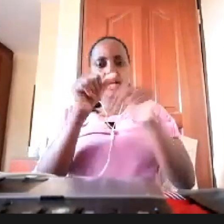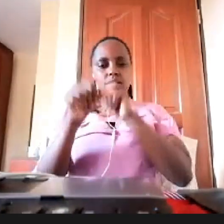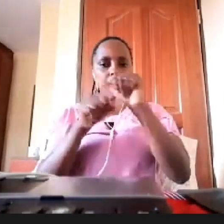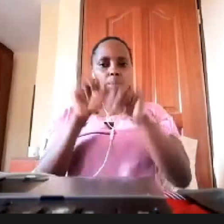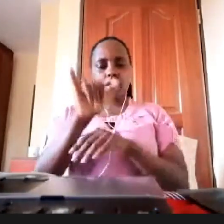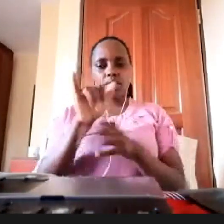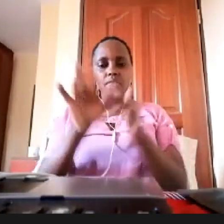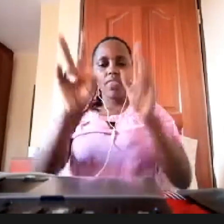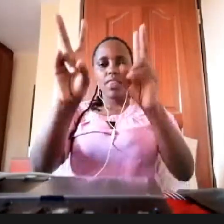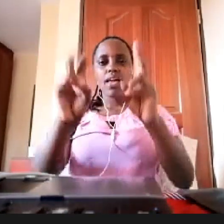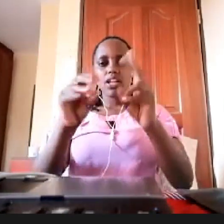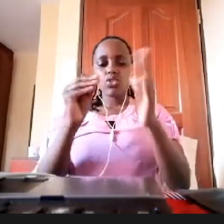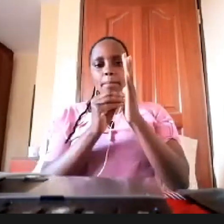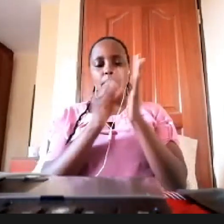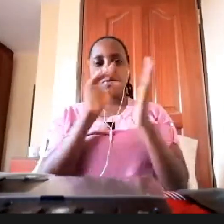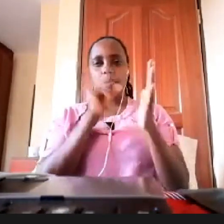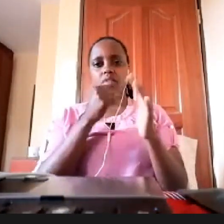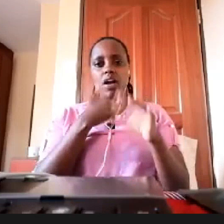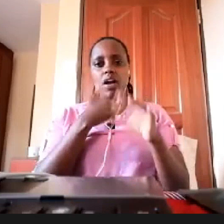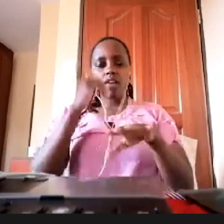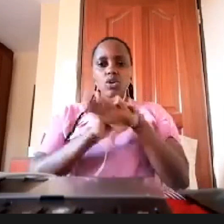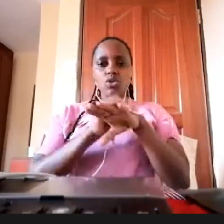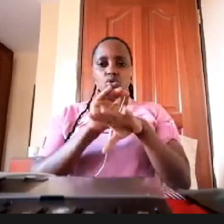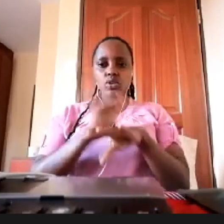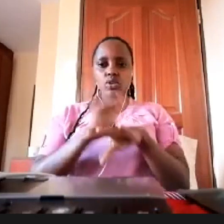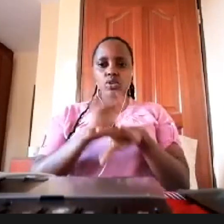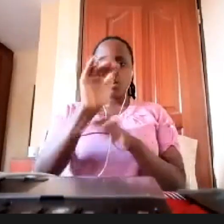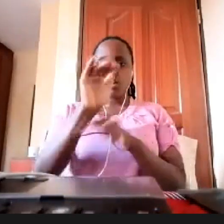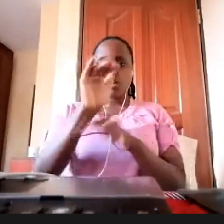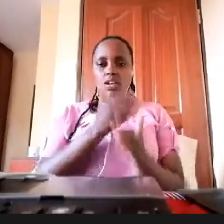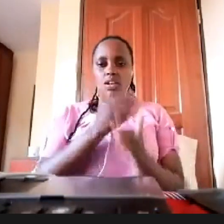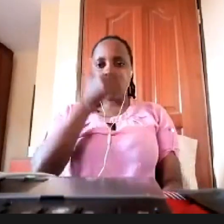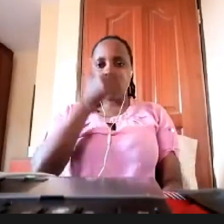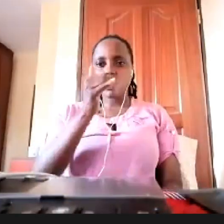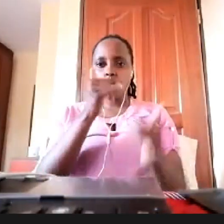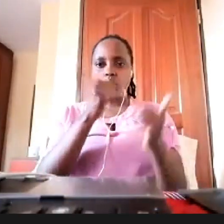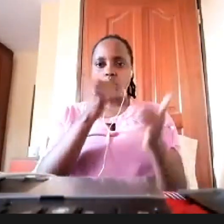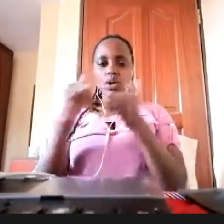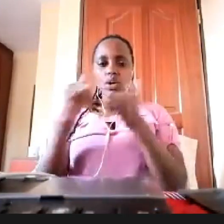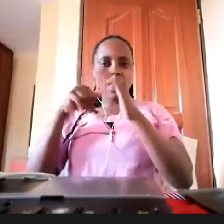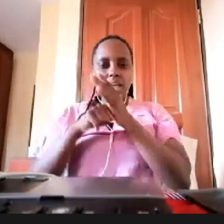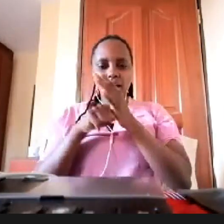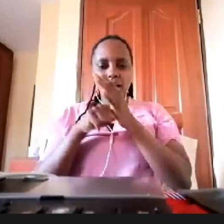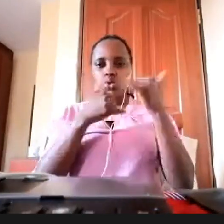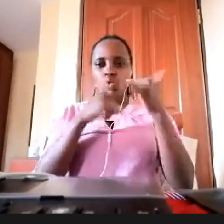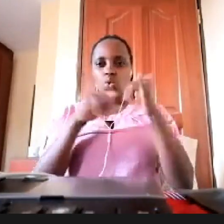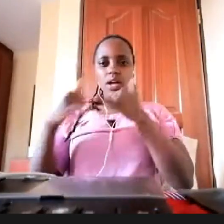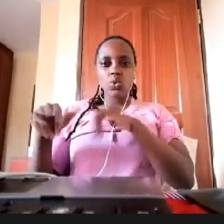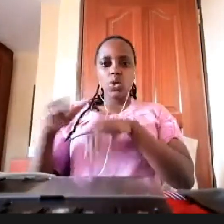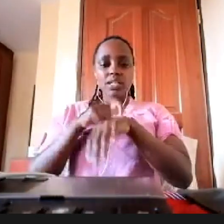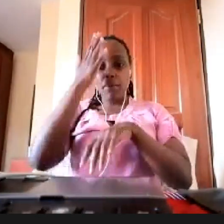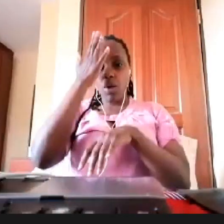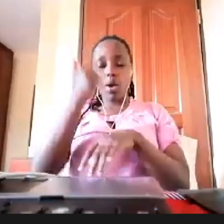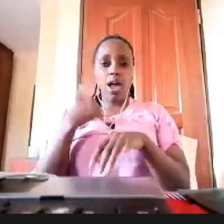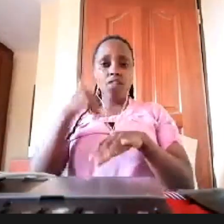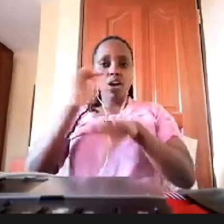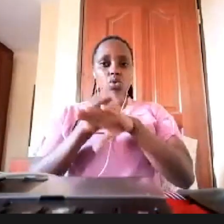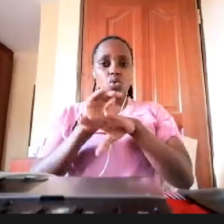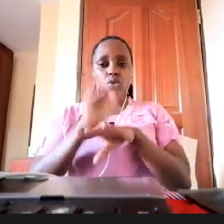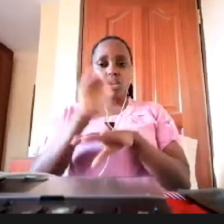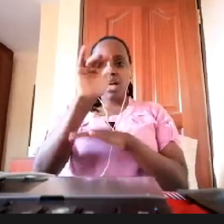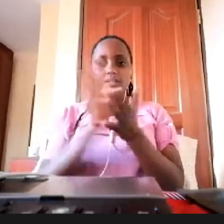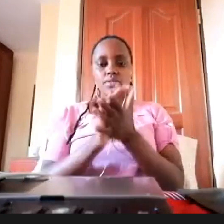Your issues are noted. I think we are going to have a proper Q&A. We are trying so hard to chase this time so that we have a proper